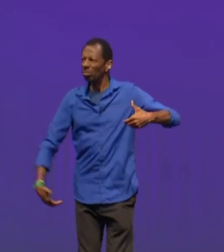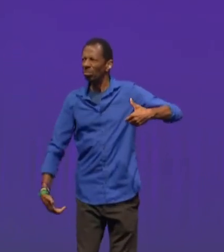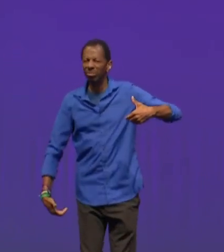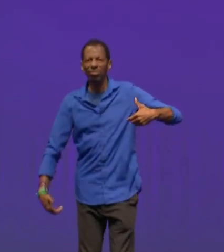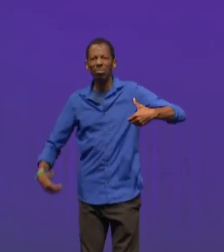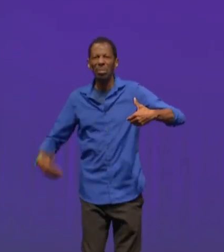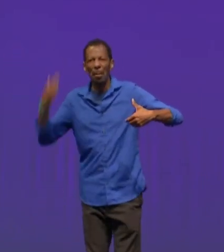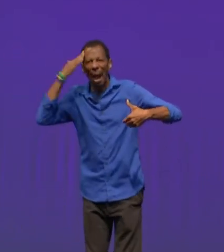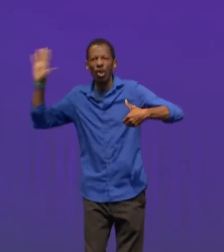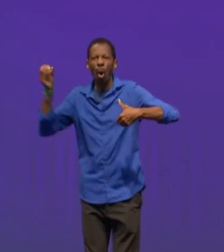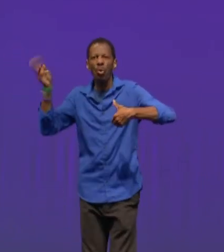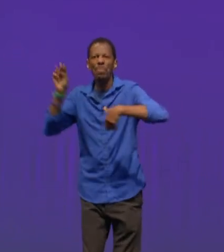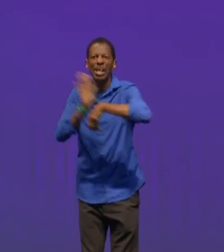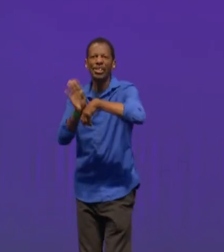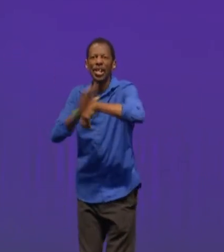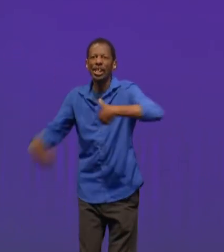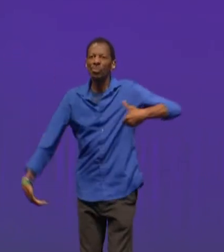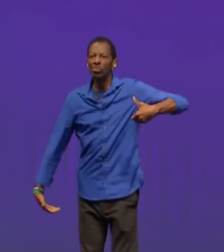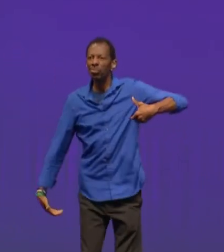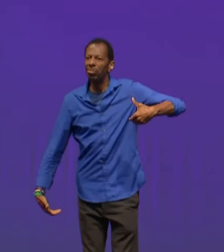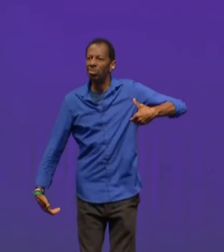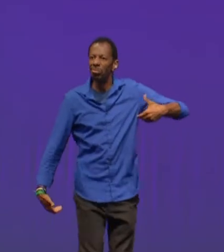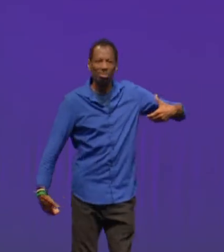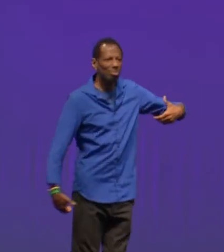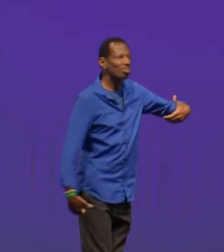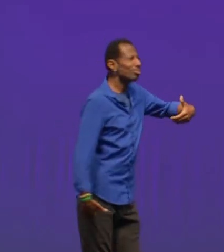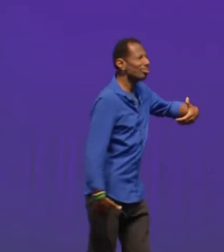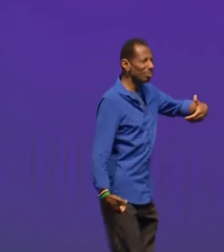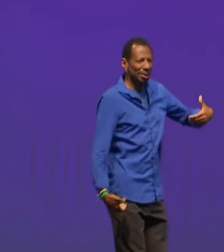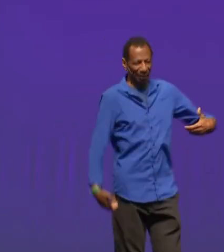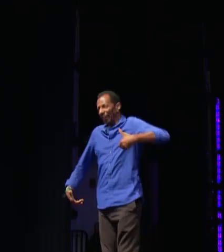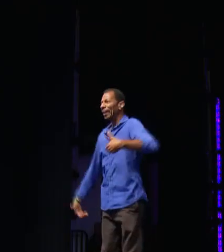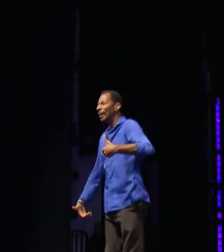And I was just thinking, MYOB people, I'm on my way to the ocean.